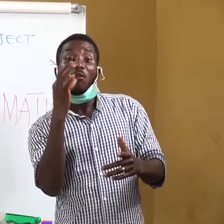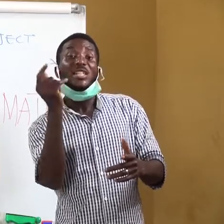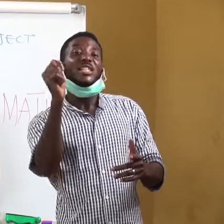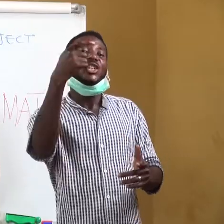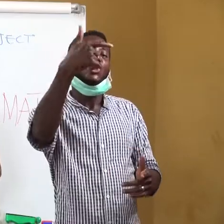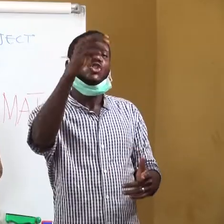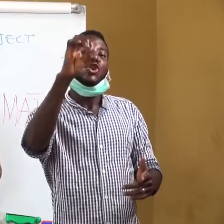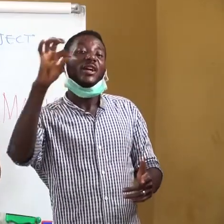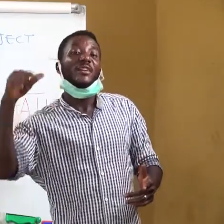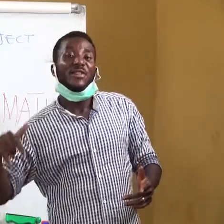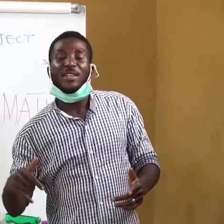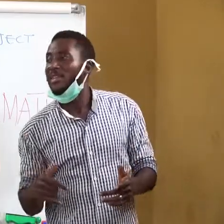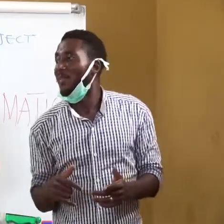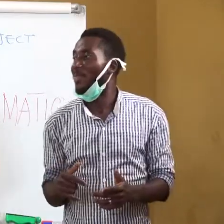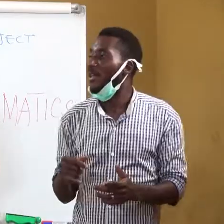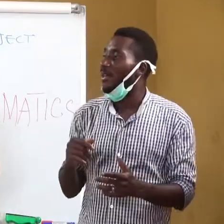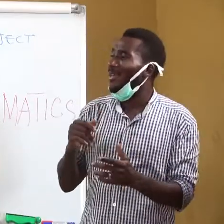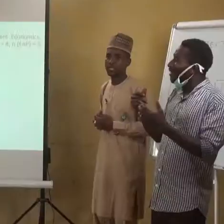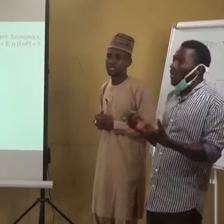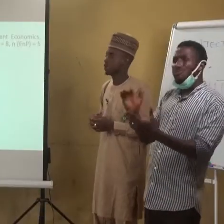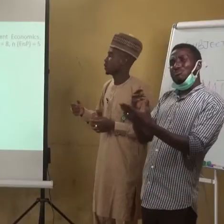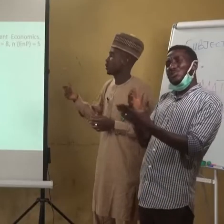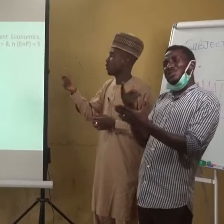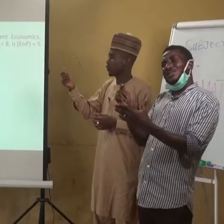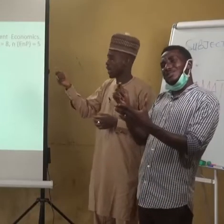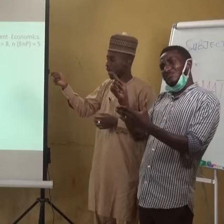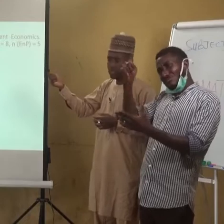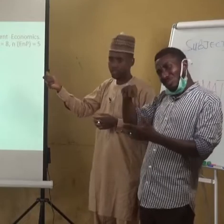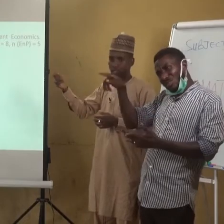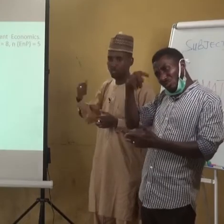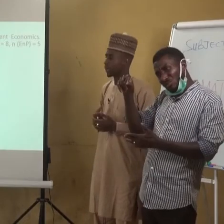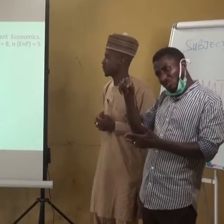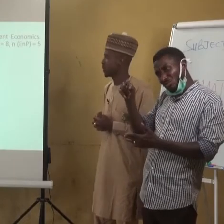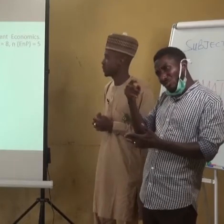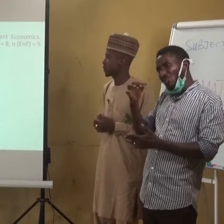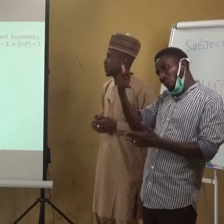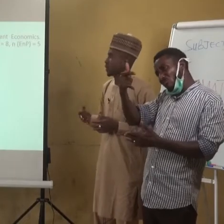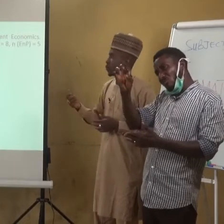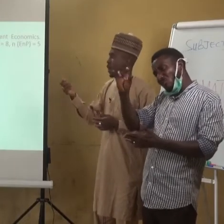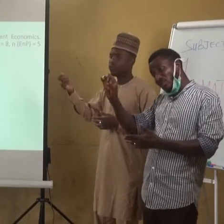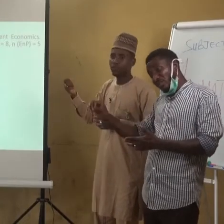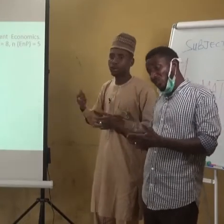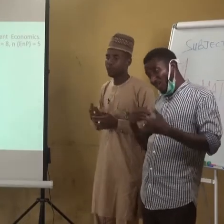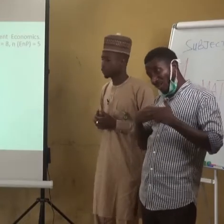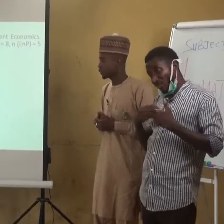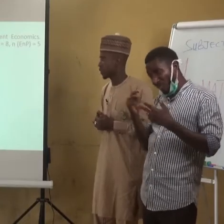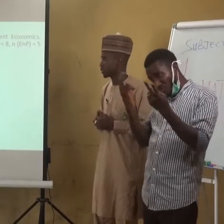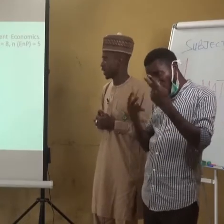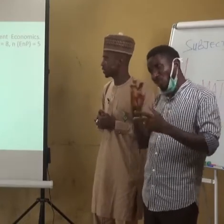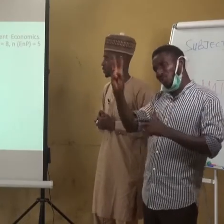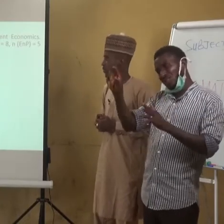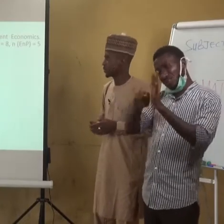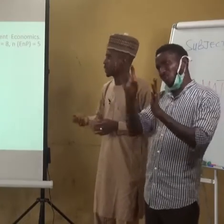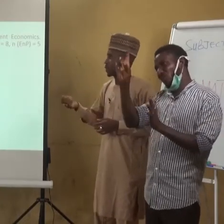you will see that within the cycle or the subset of geography, we have a value of 6